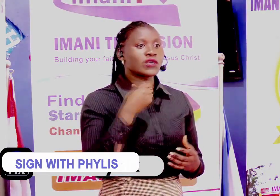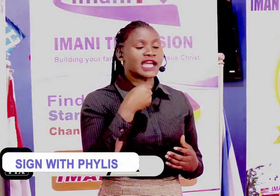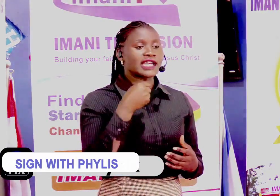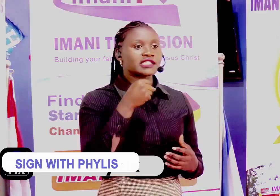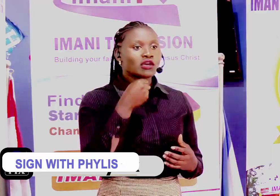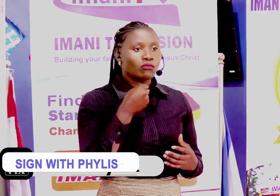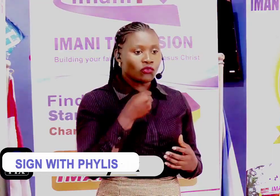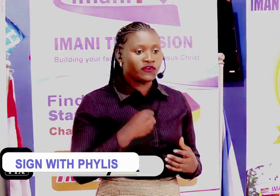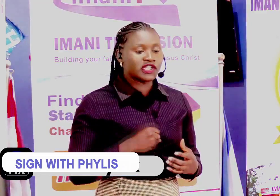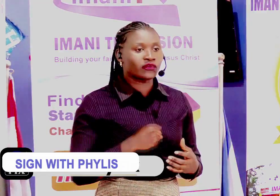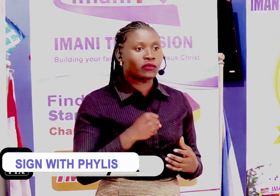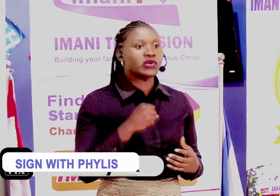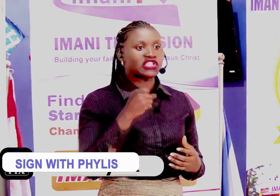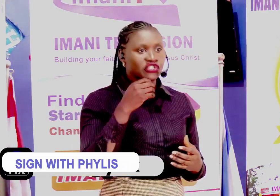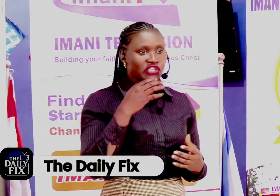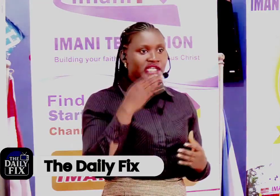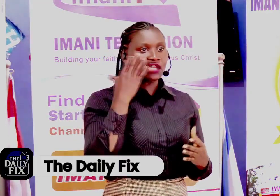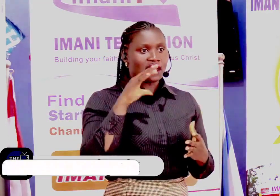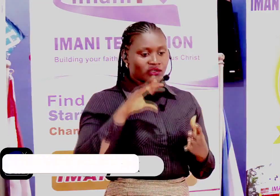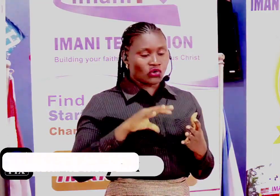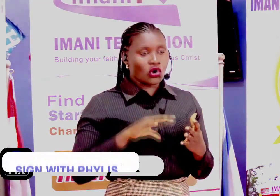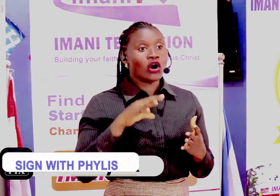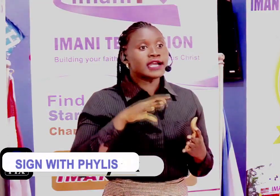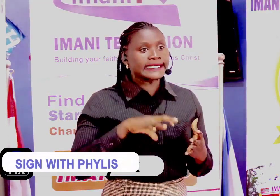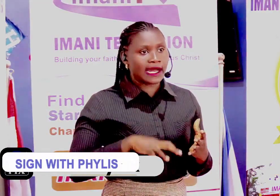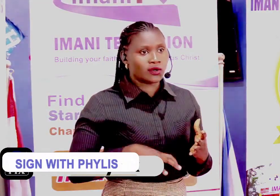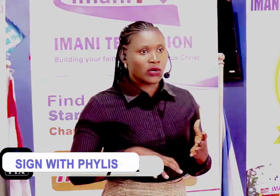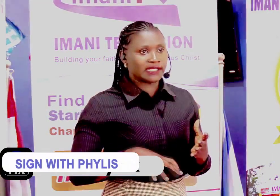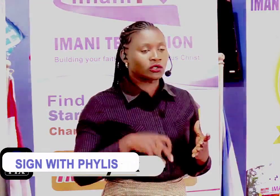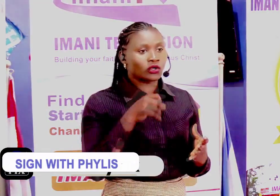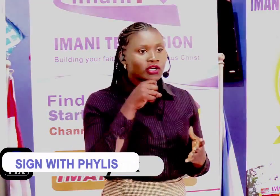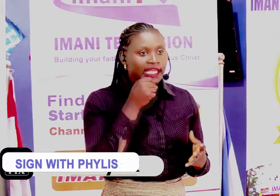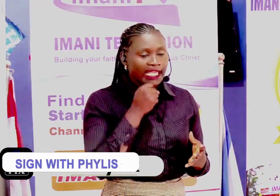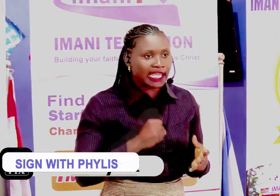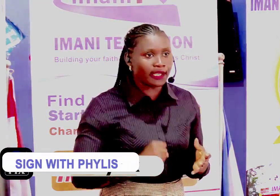just move it from your chin, you go downward. So him,